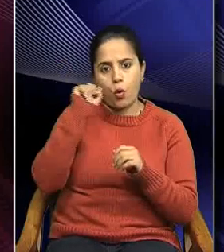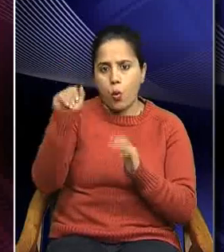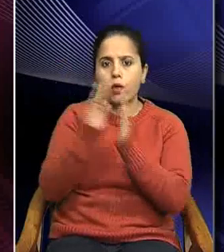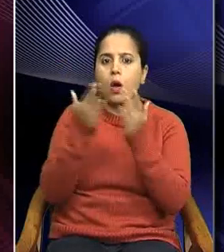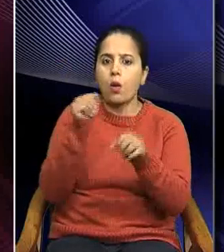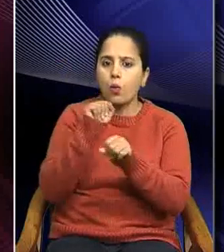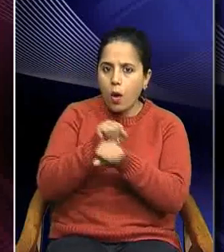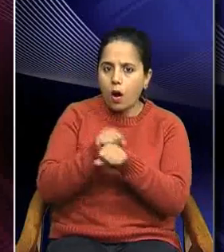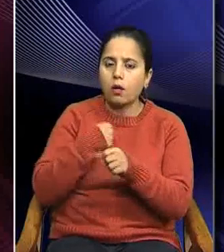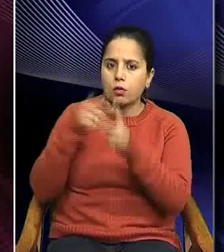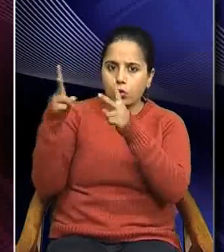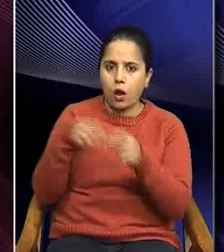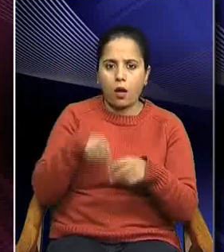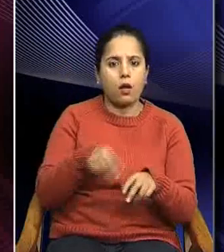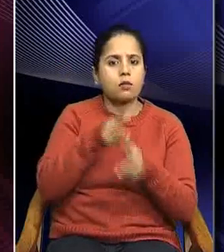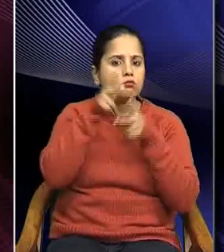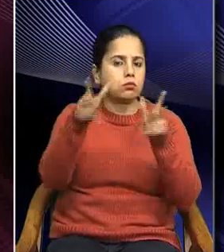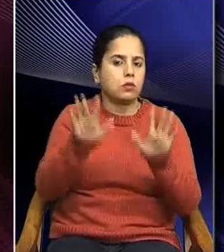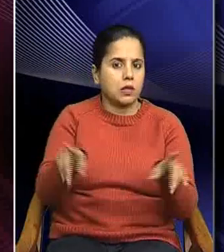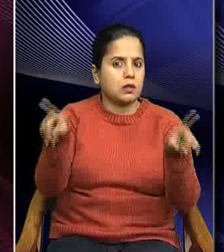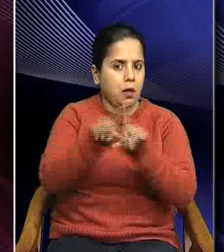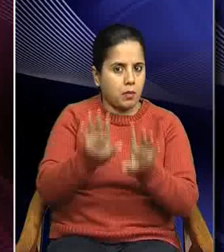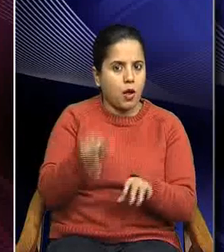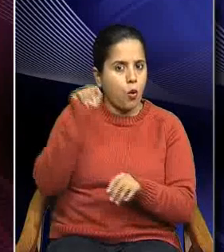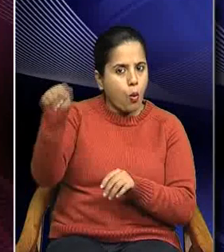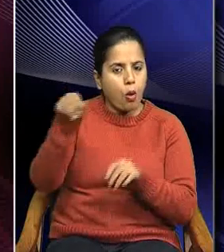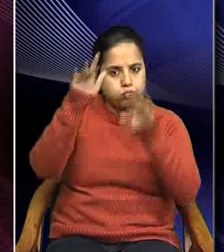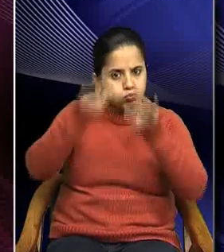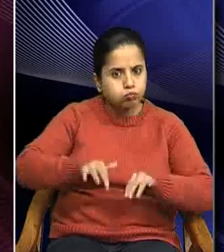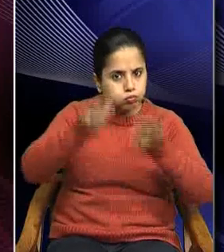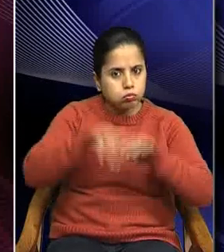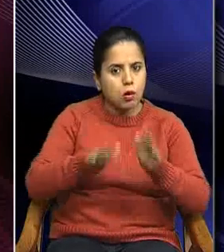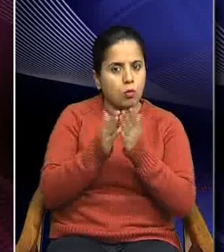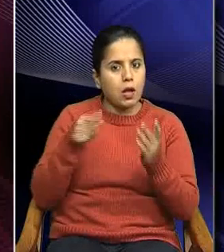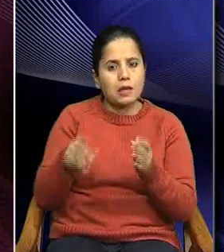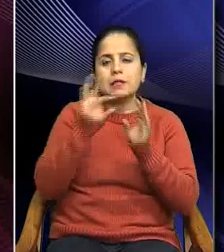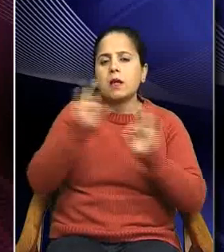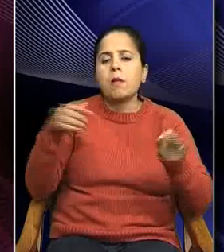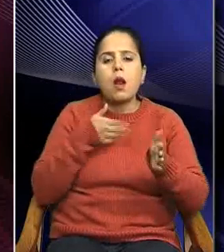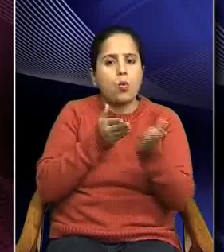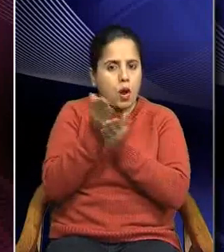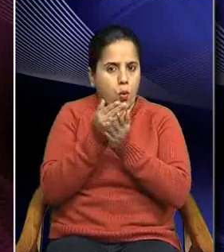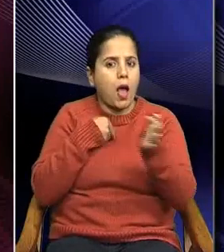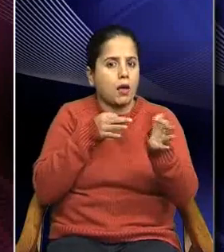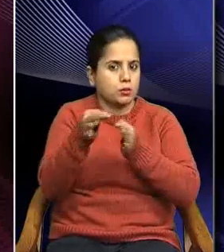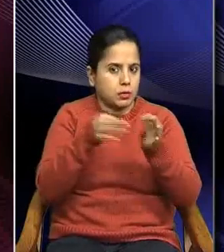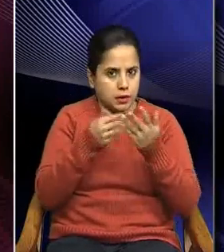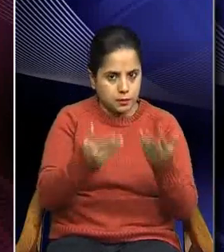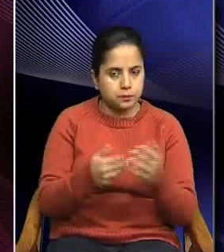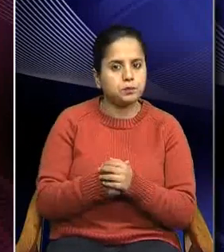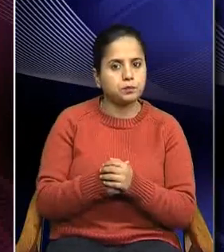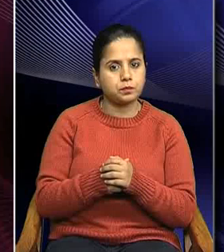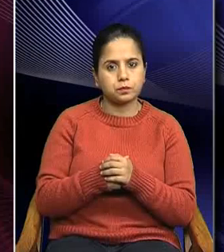to spell this out in a more simple way, right?